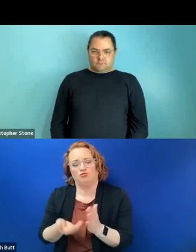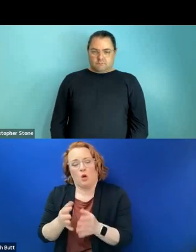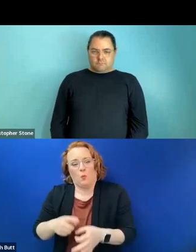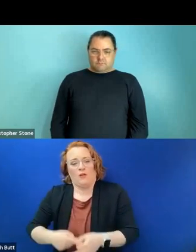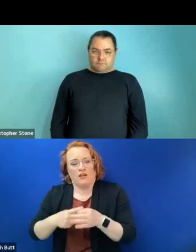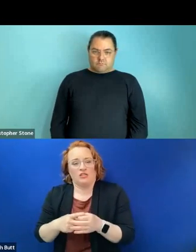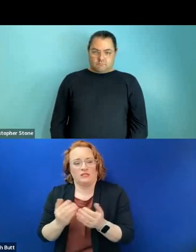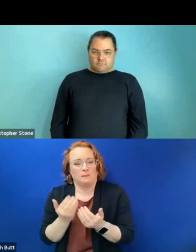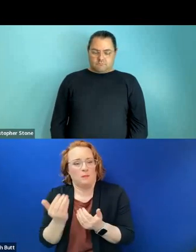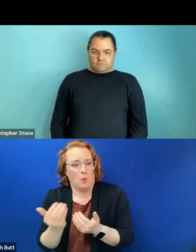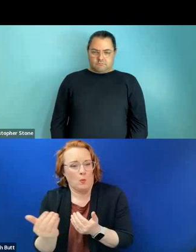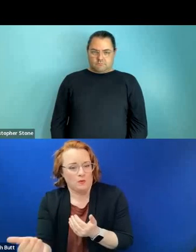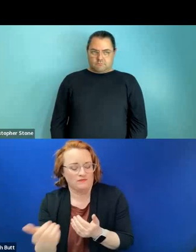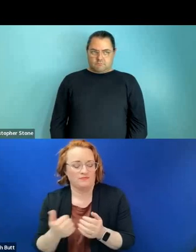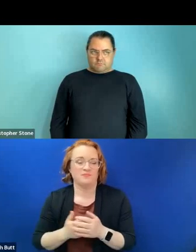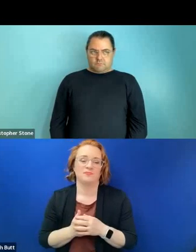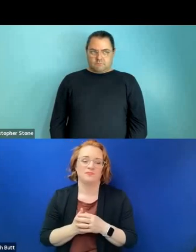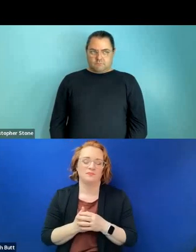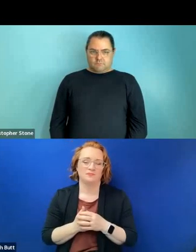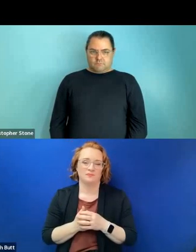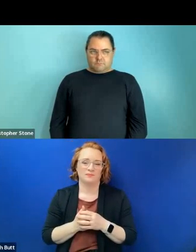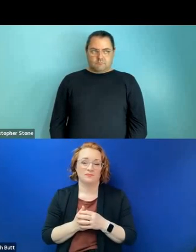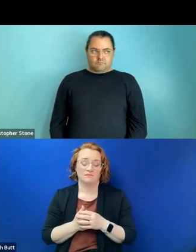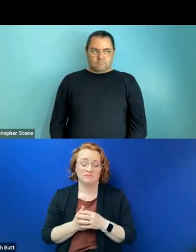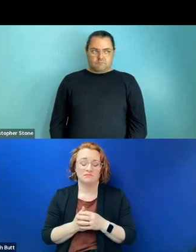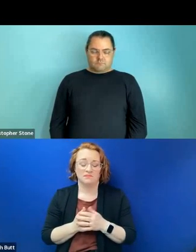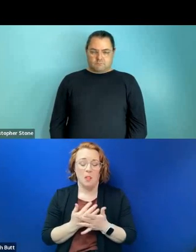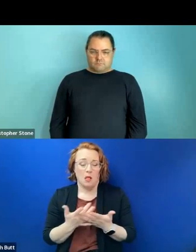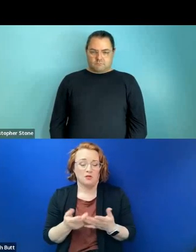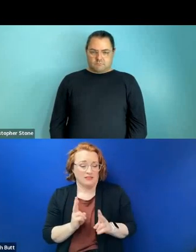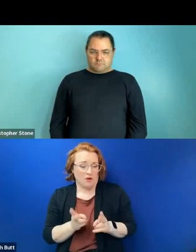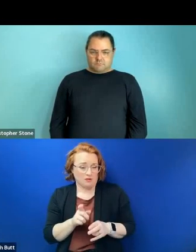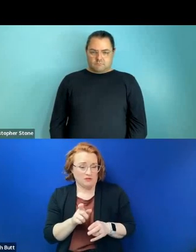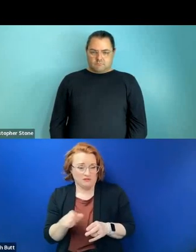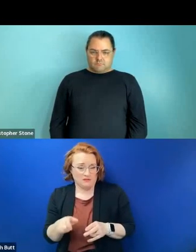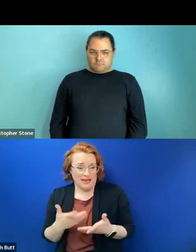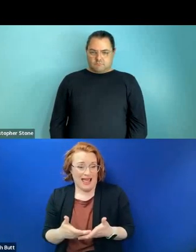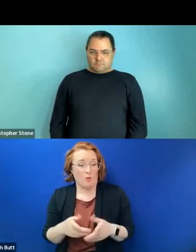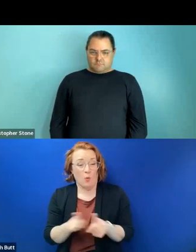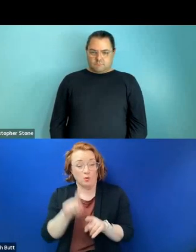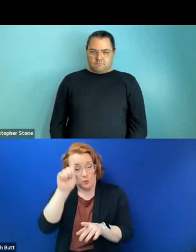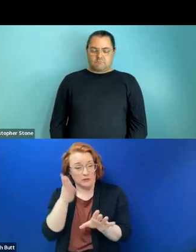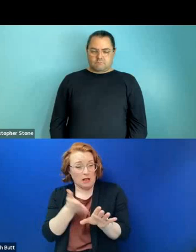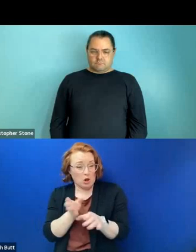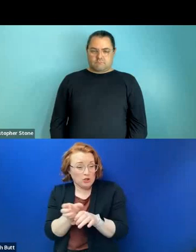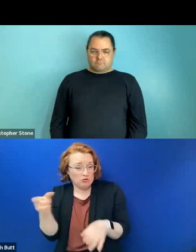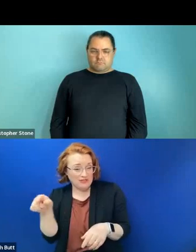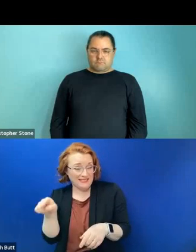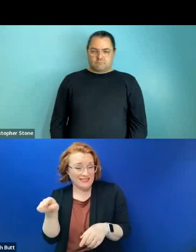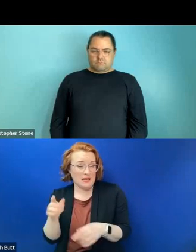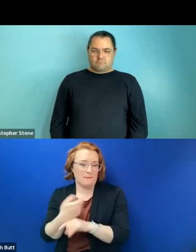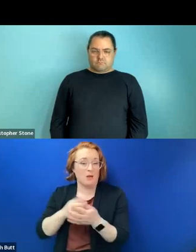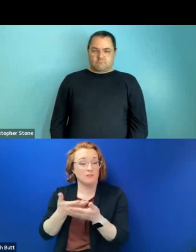do even more. So quite a lot of interpreters now have psychology degrees. They will